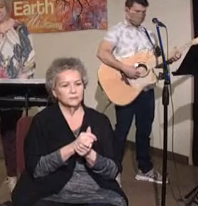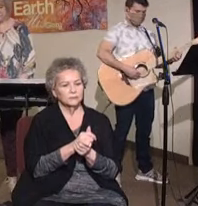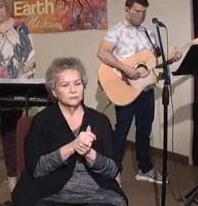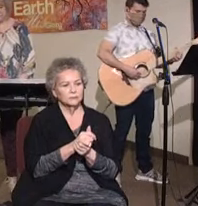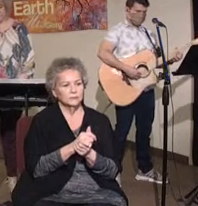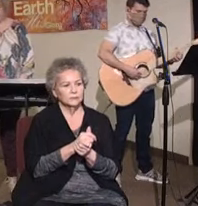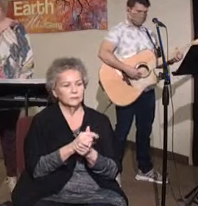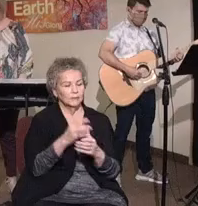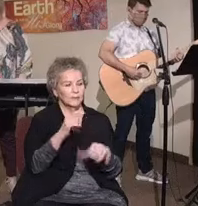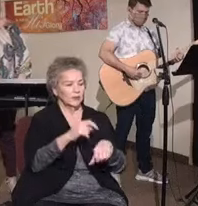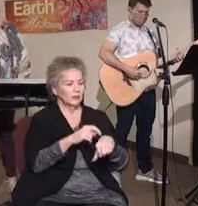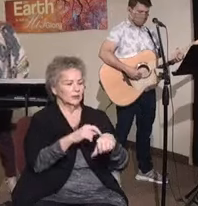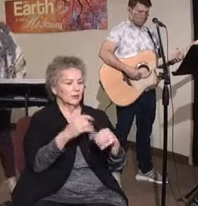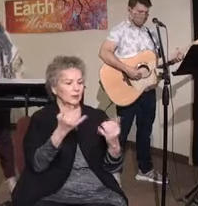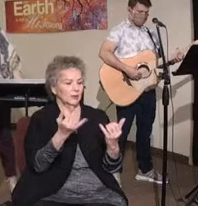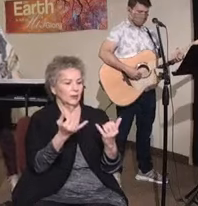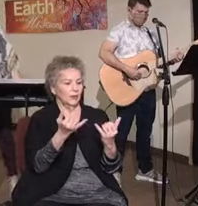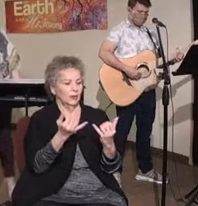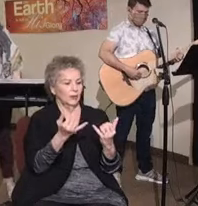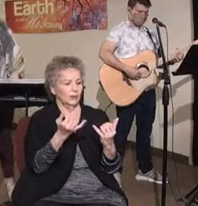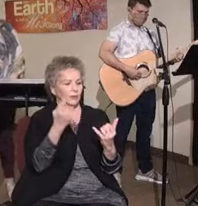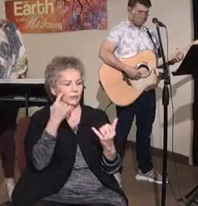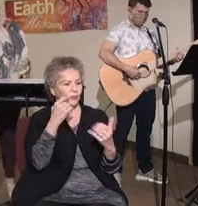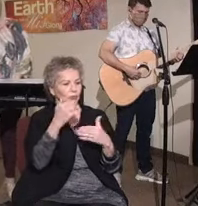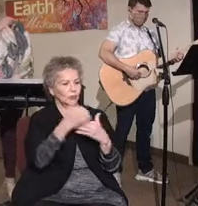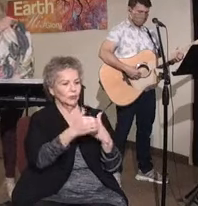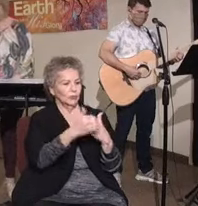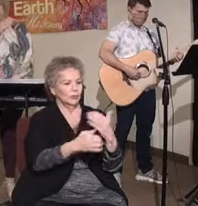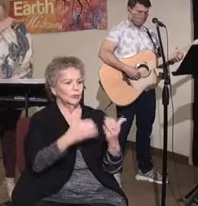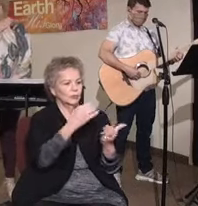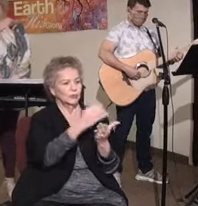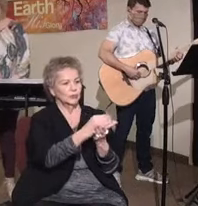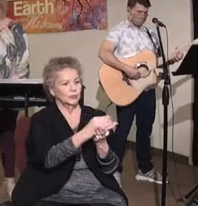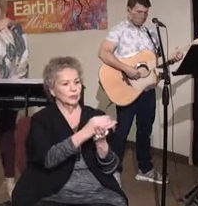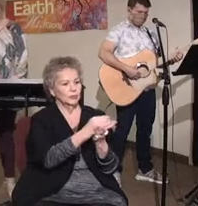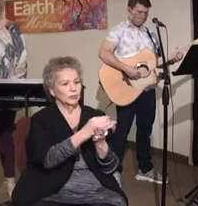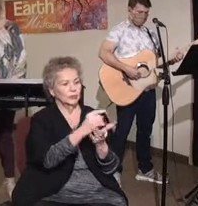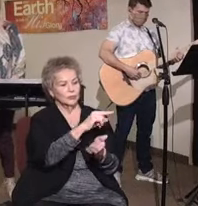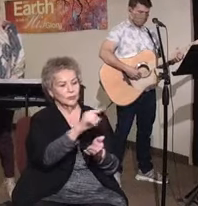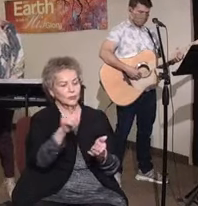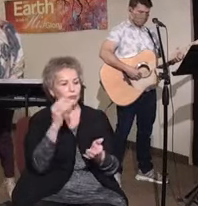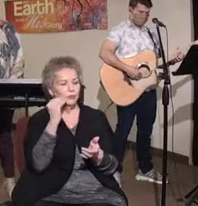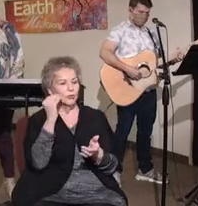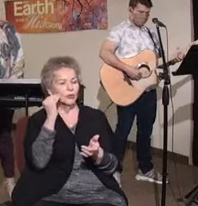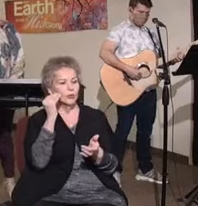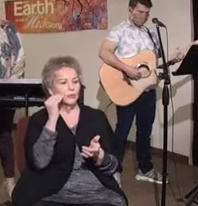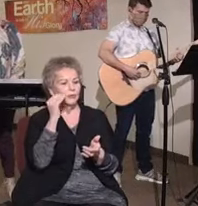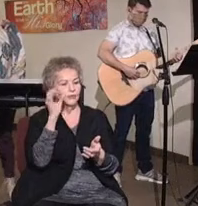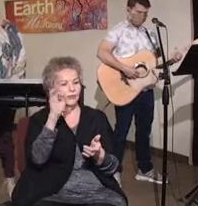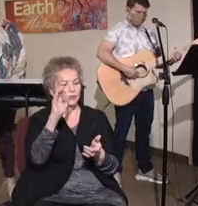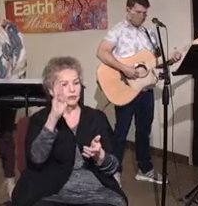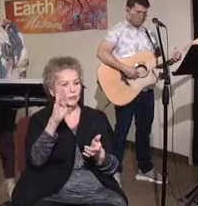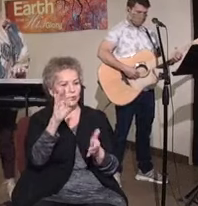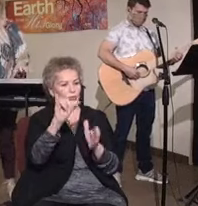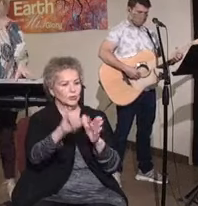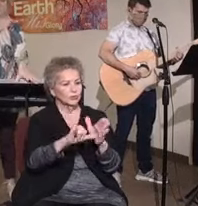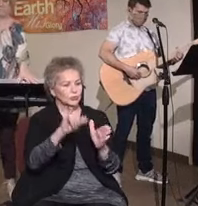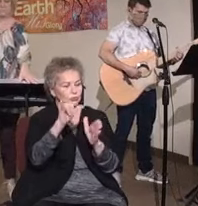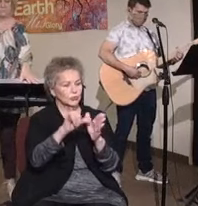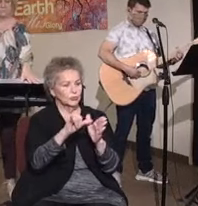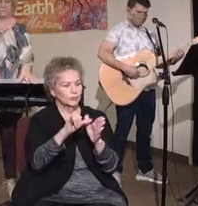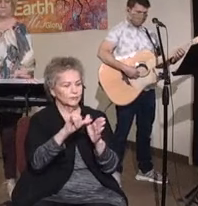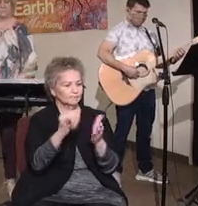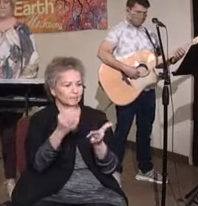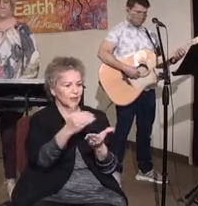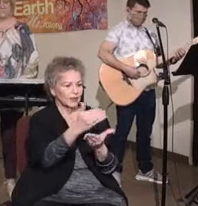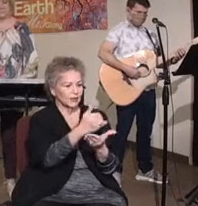Time now to go to communion. You at home in Facebook and YouTube land, if you get your